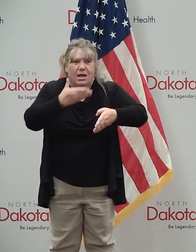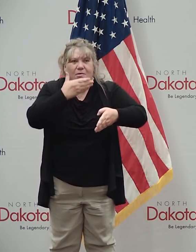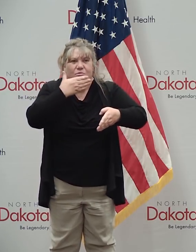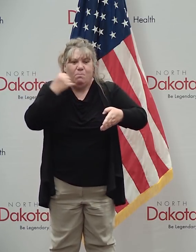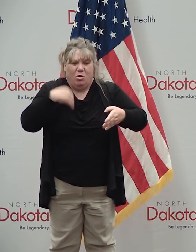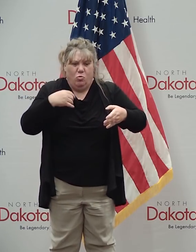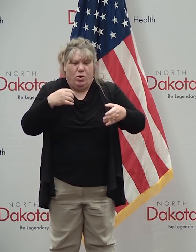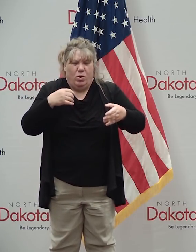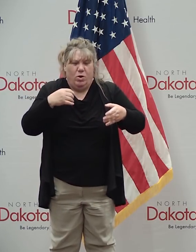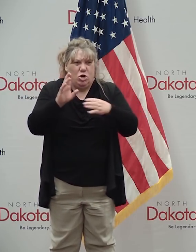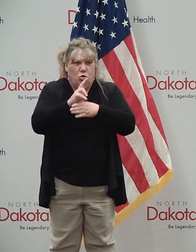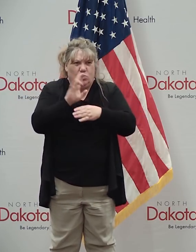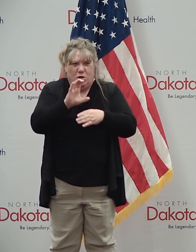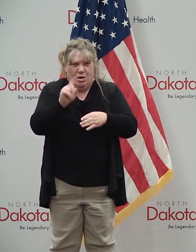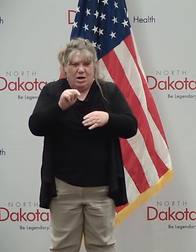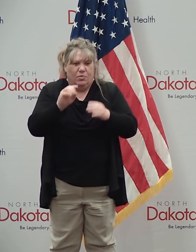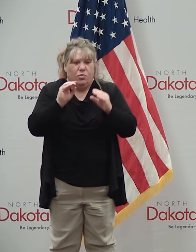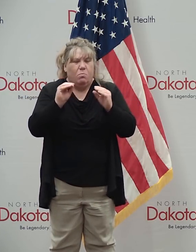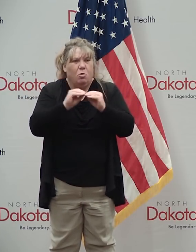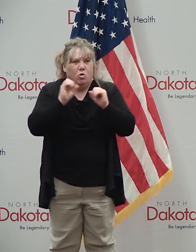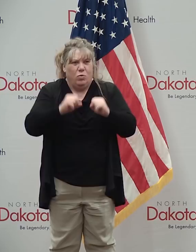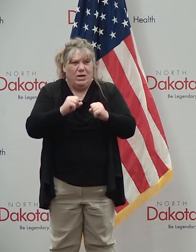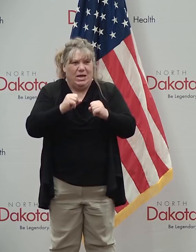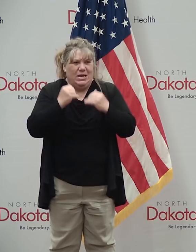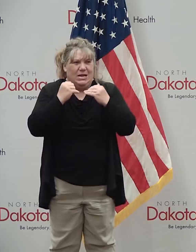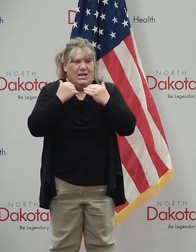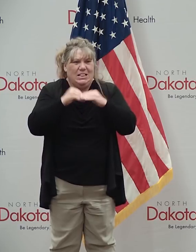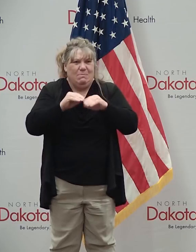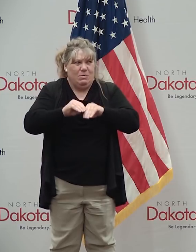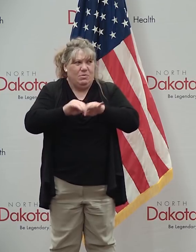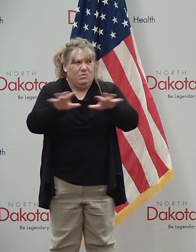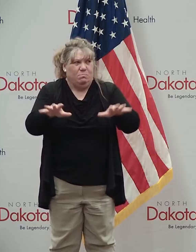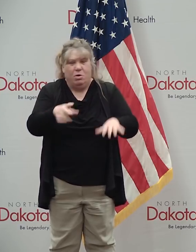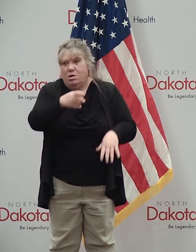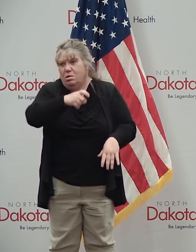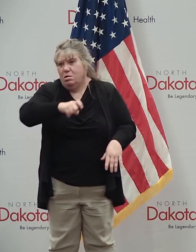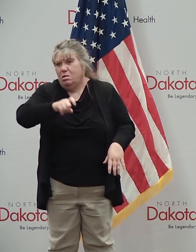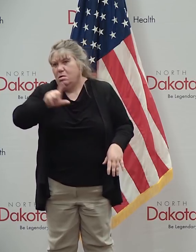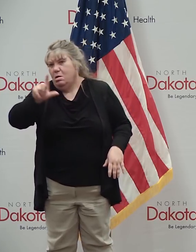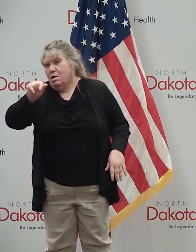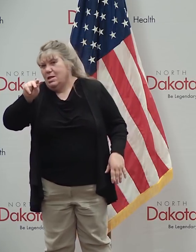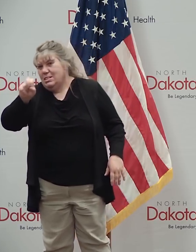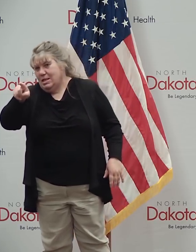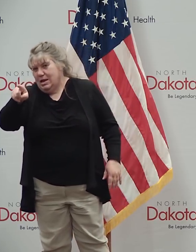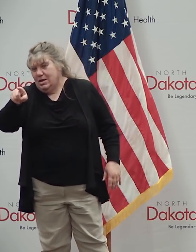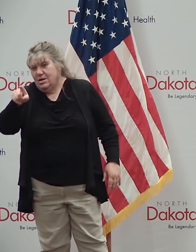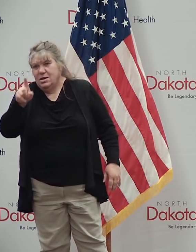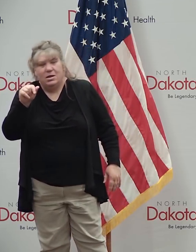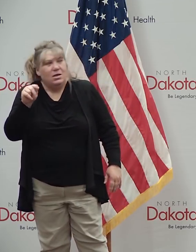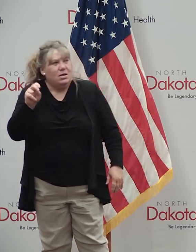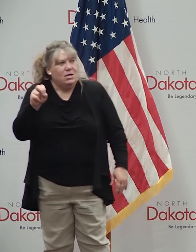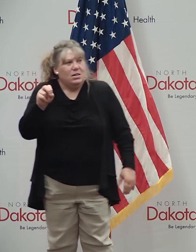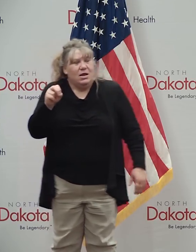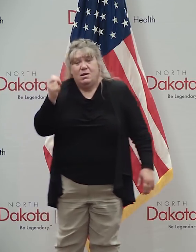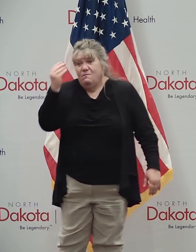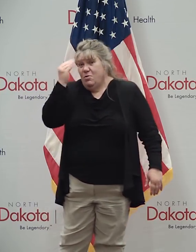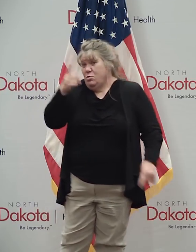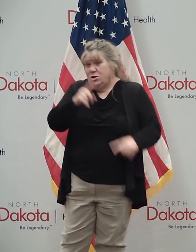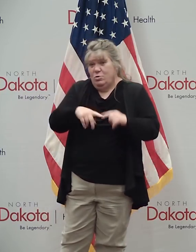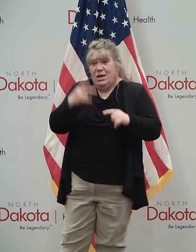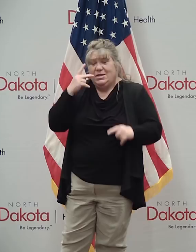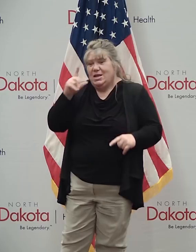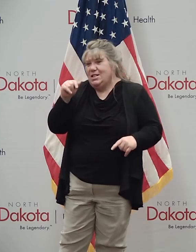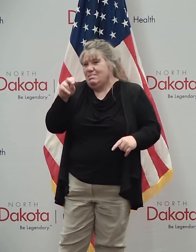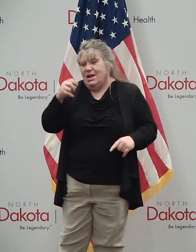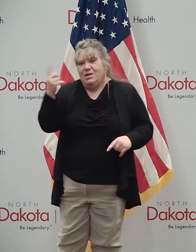contact tracing, the more quickly we're going to be able to arrest the spread. I'm going over to Lane, and Lane, just for those that can't see Lane, he's